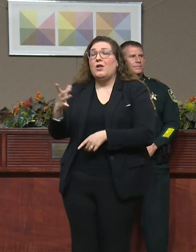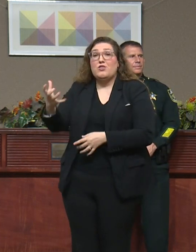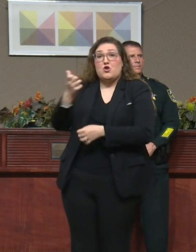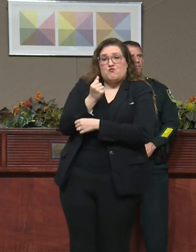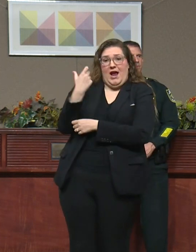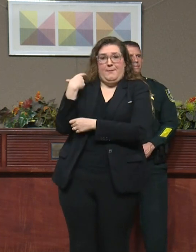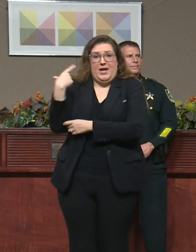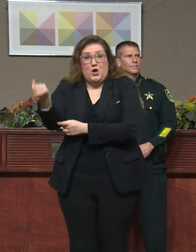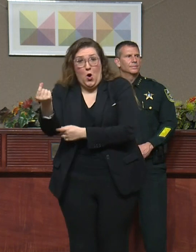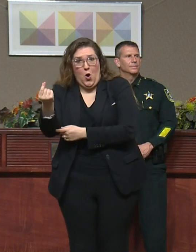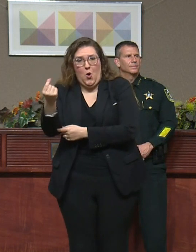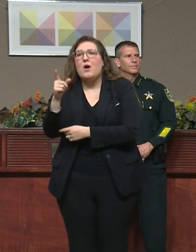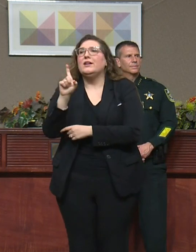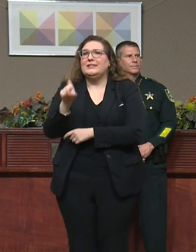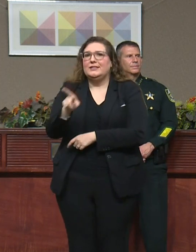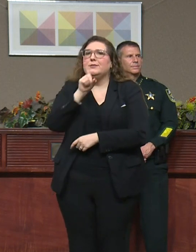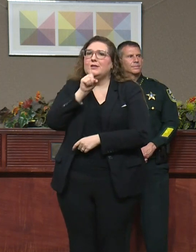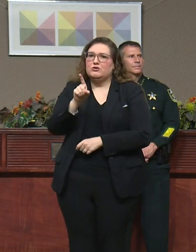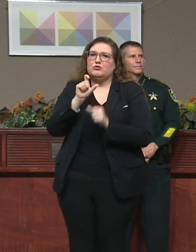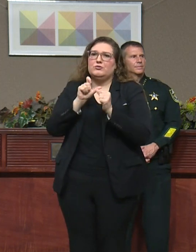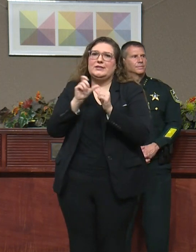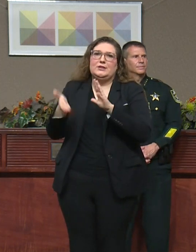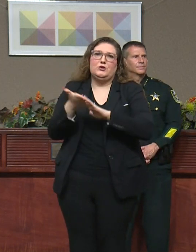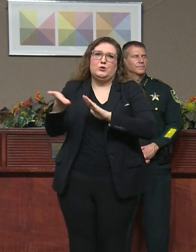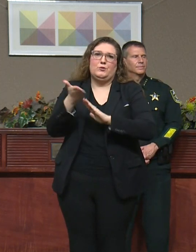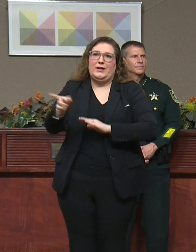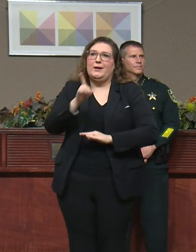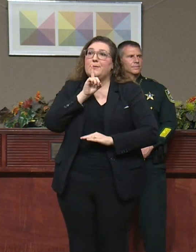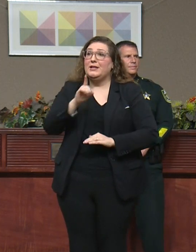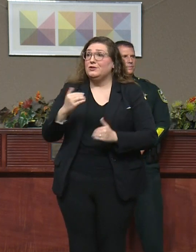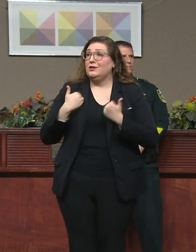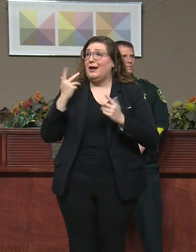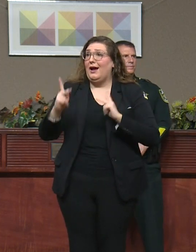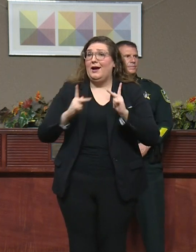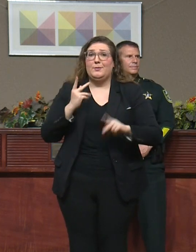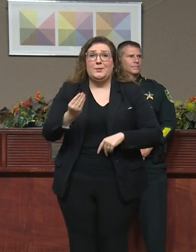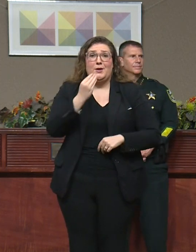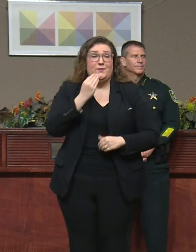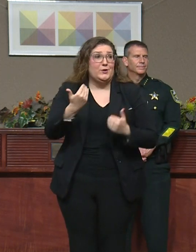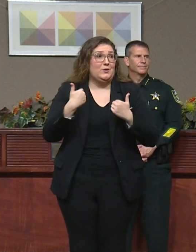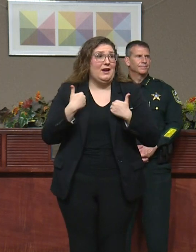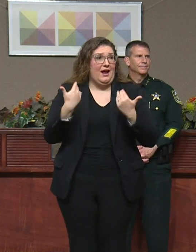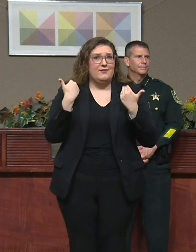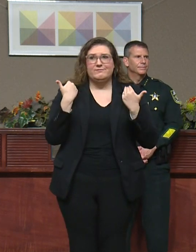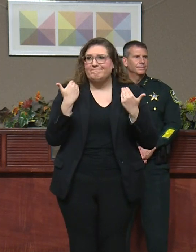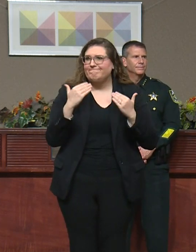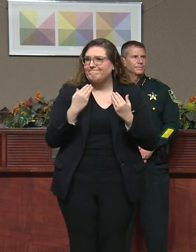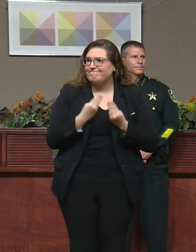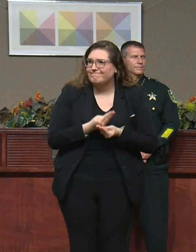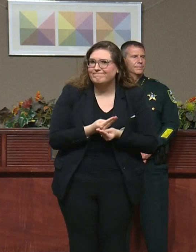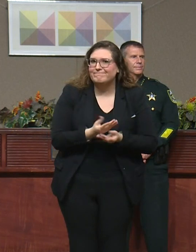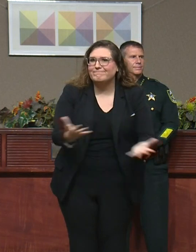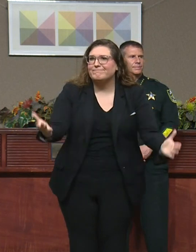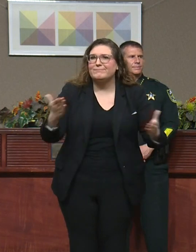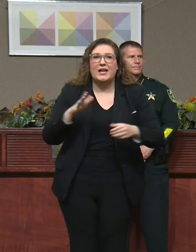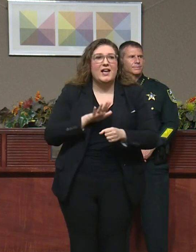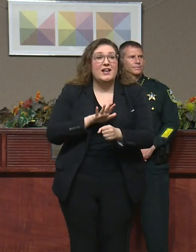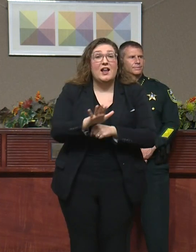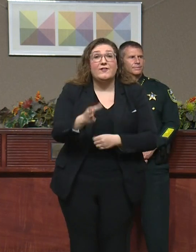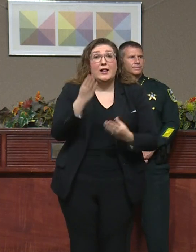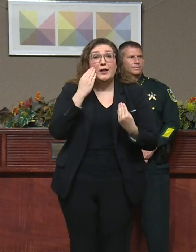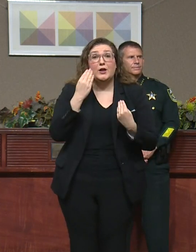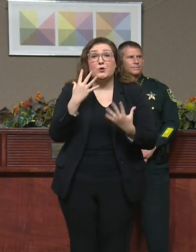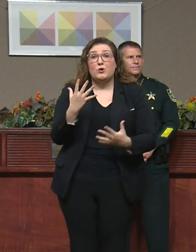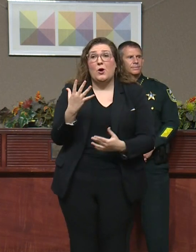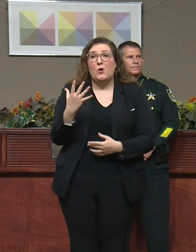keep those meals going to our young people. Grab and Go, by the way, has reached just over 2 million meals